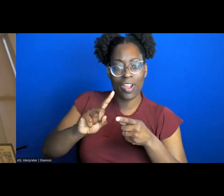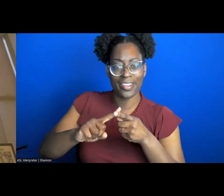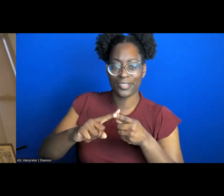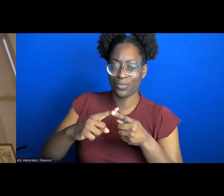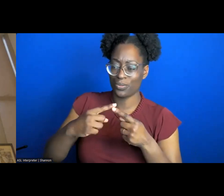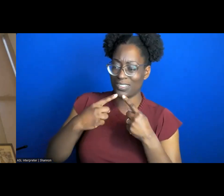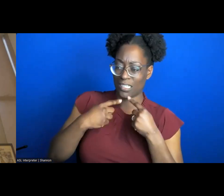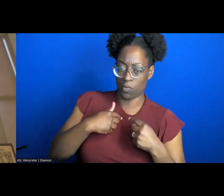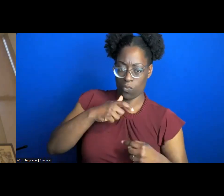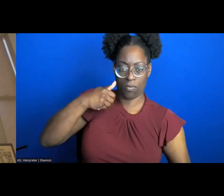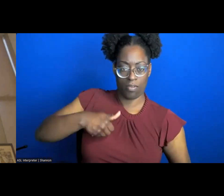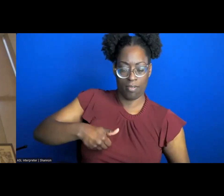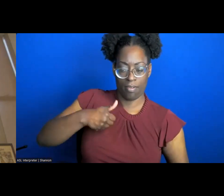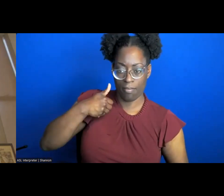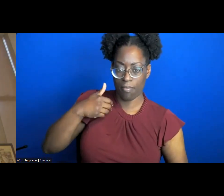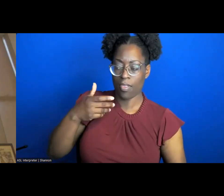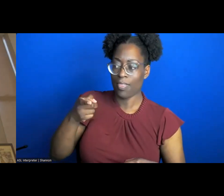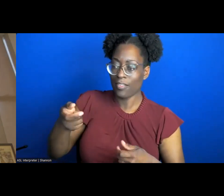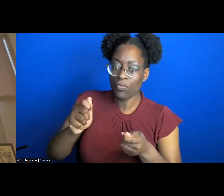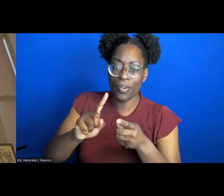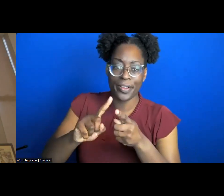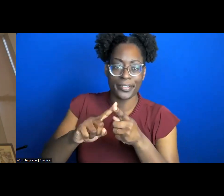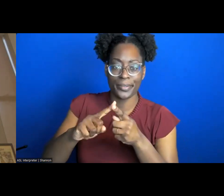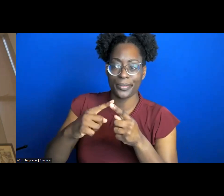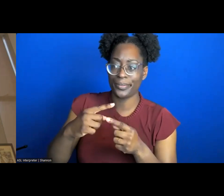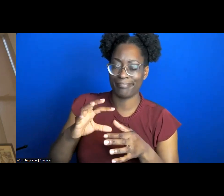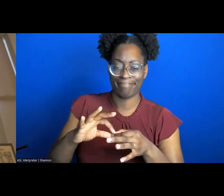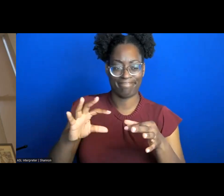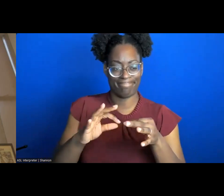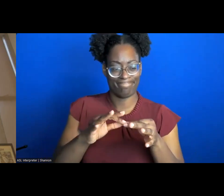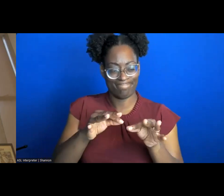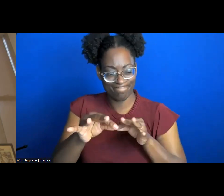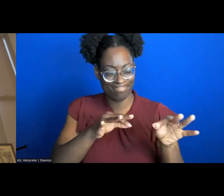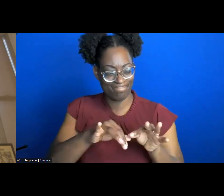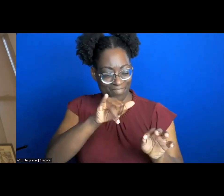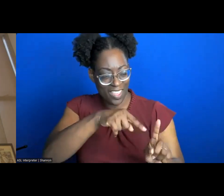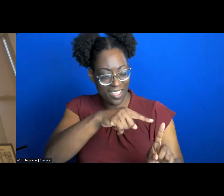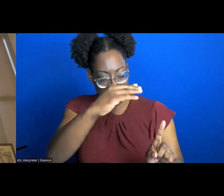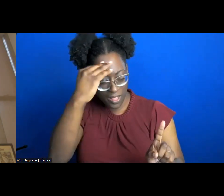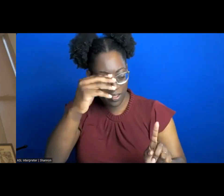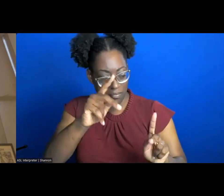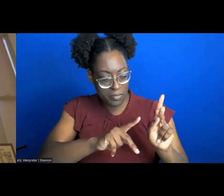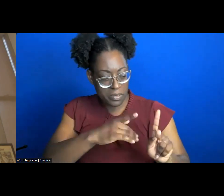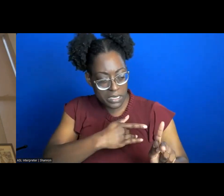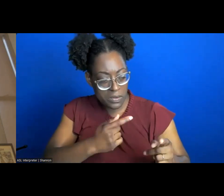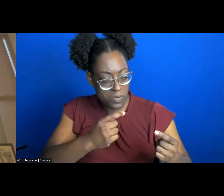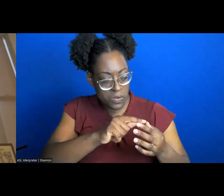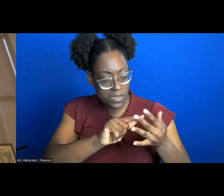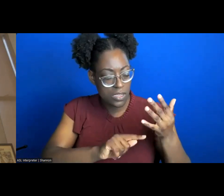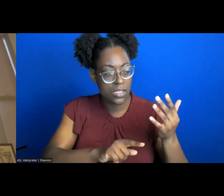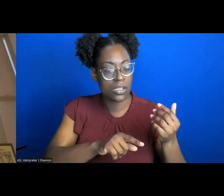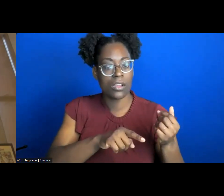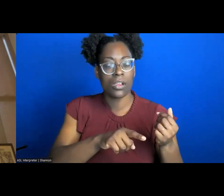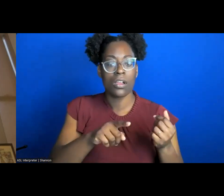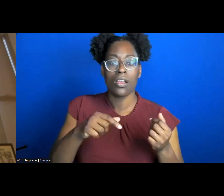with the traumas of oppression, but we don't know we always have to respond in ways that don't uplift us. That we can really focus on what it